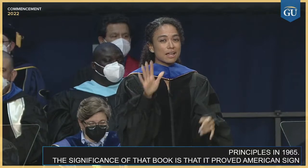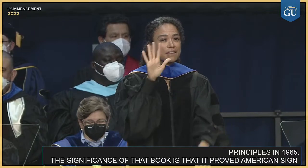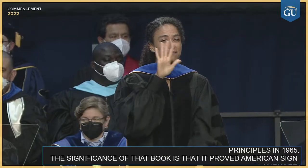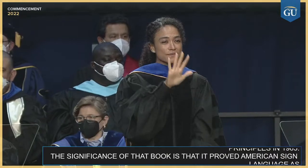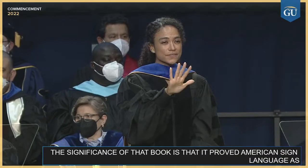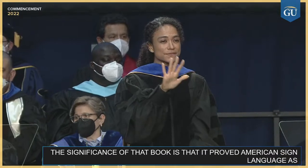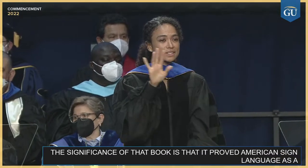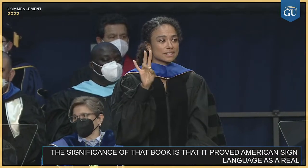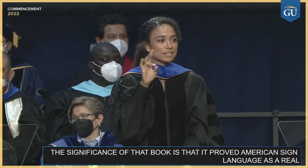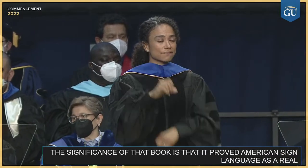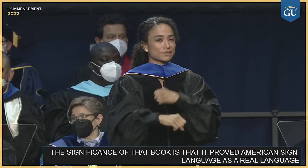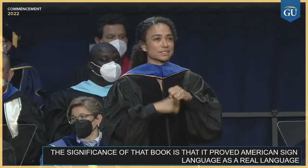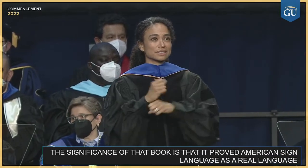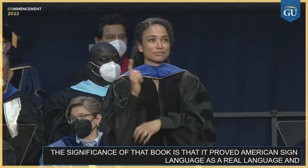culture attached to that language.